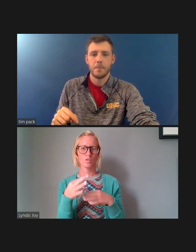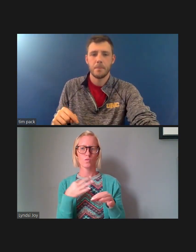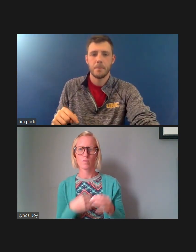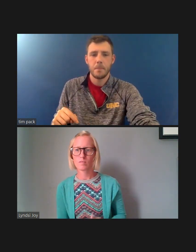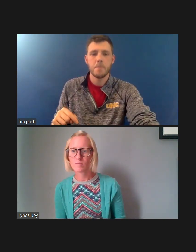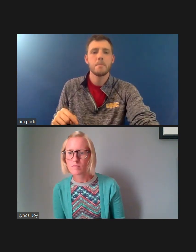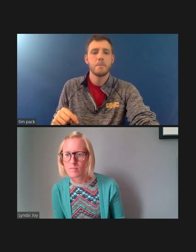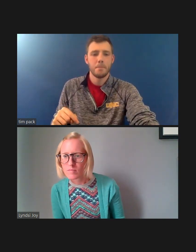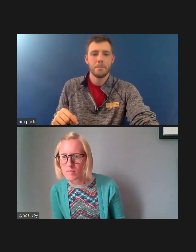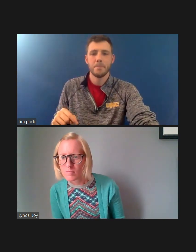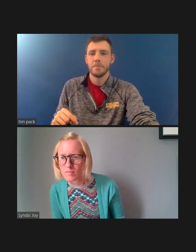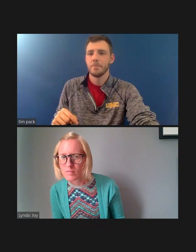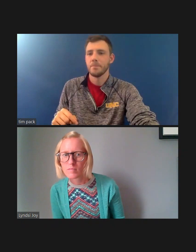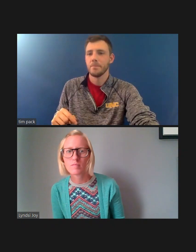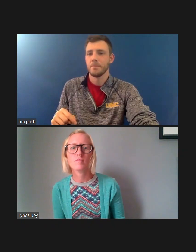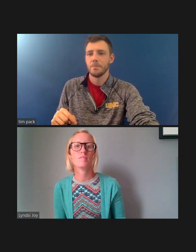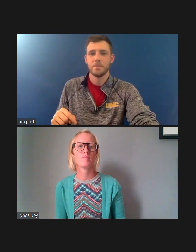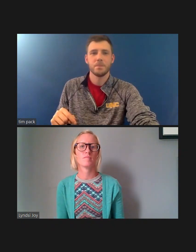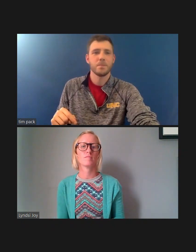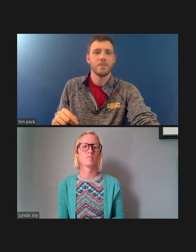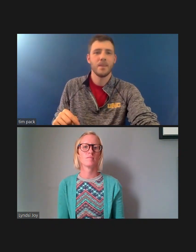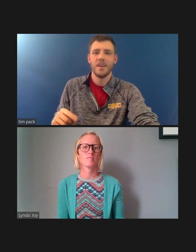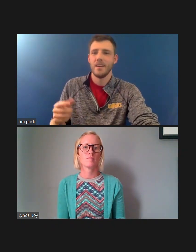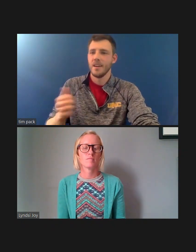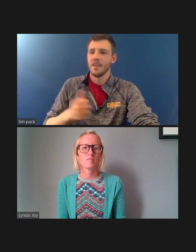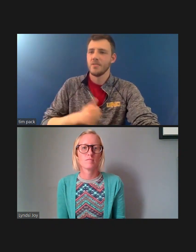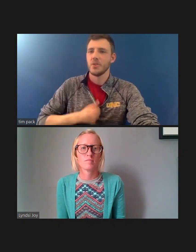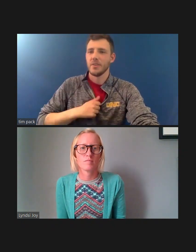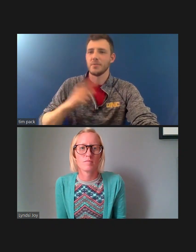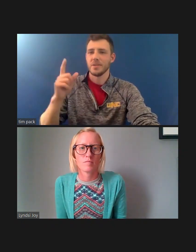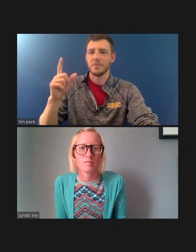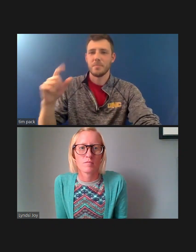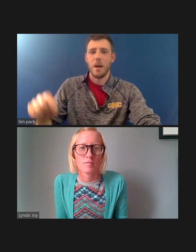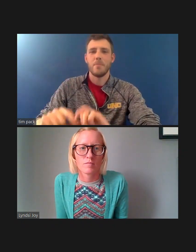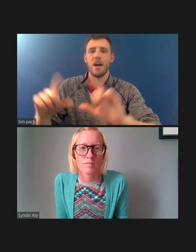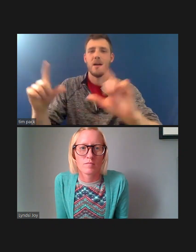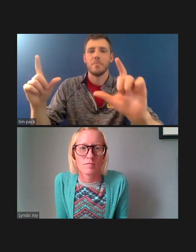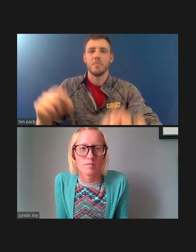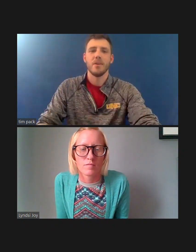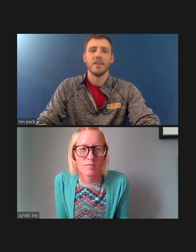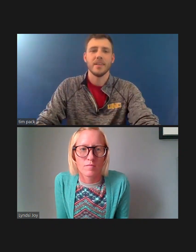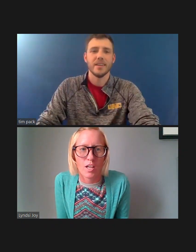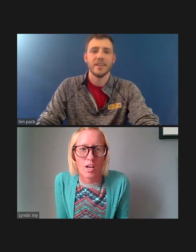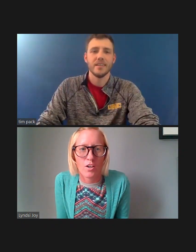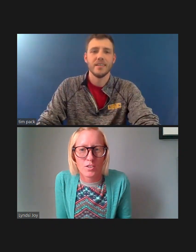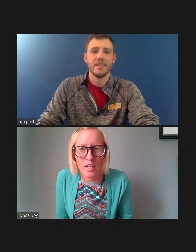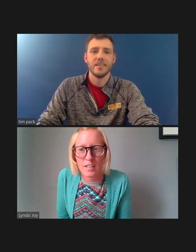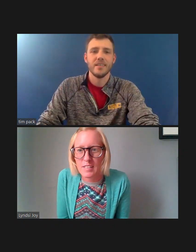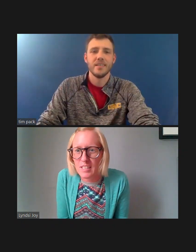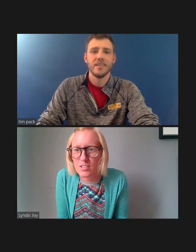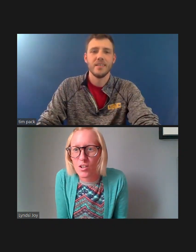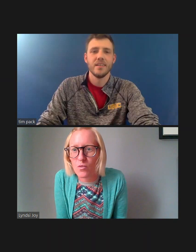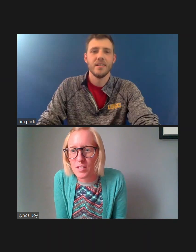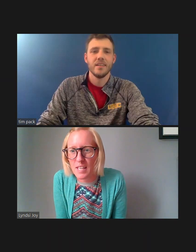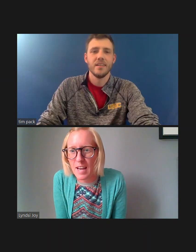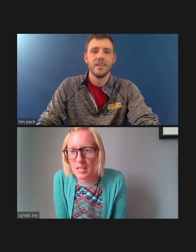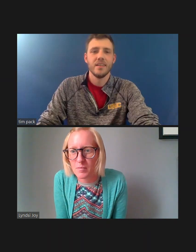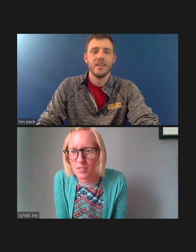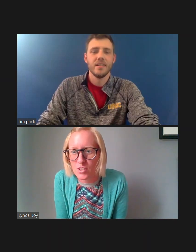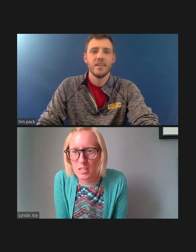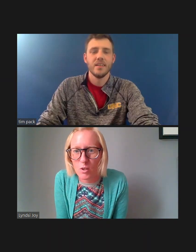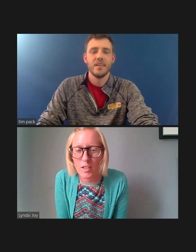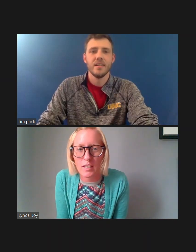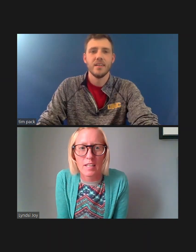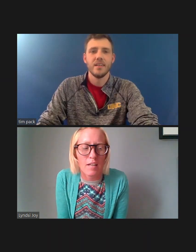palely and fatly naked. He tipped. Sorry, there was a pop-up on here. Oh, it's okay, because I didn't know the